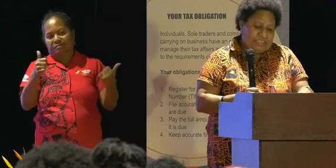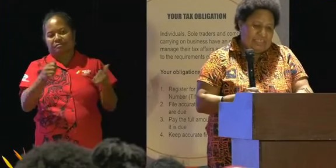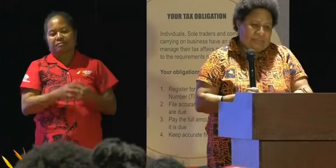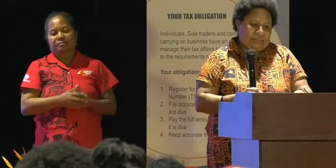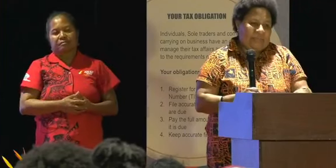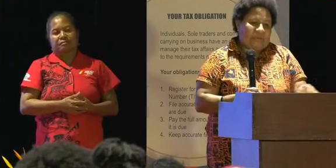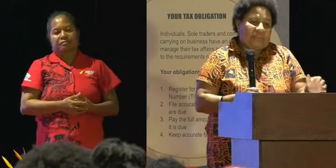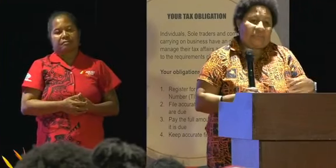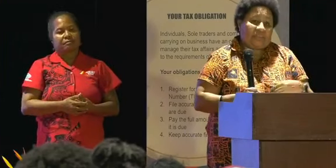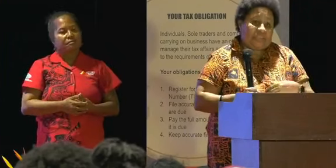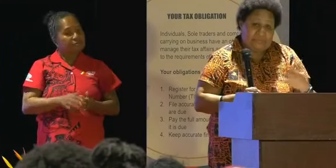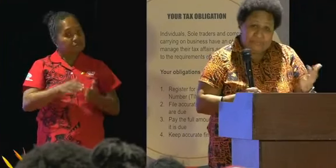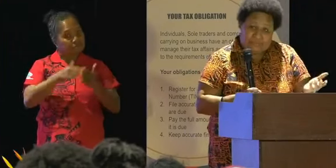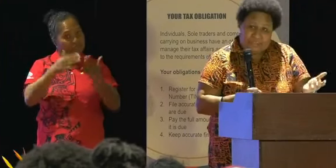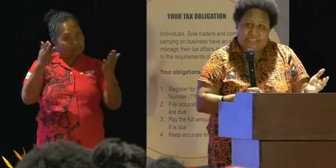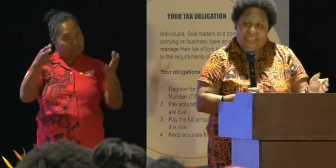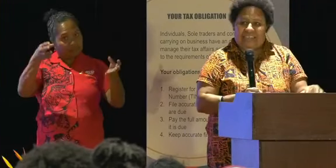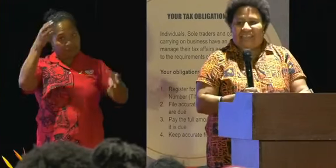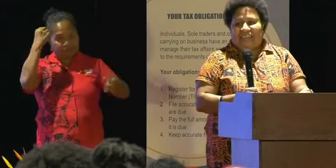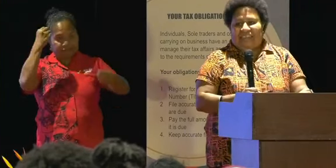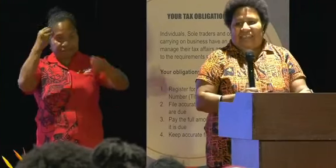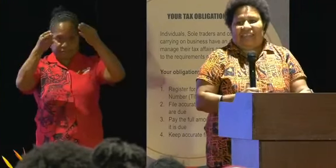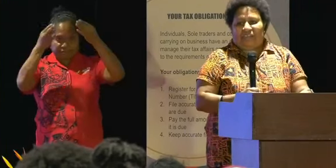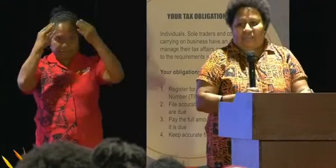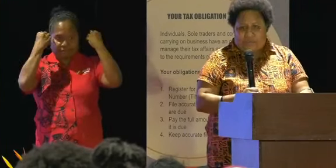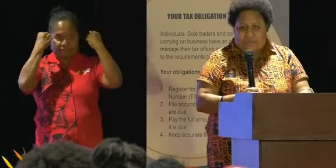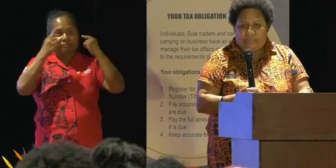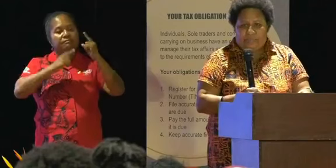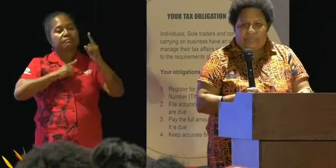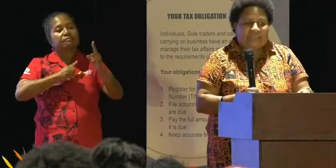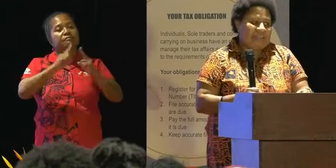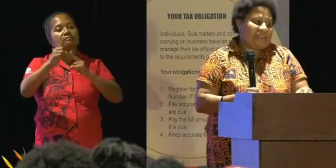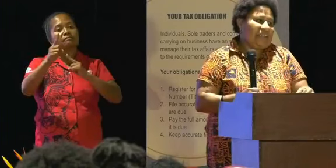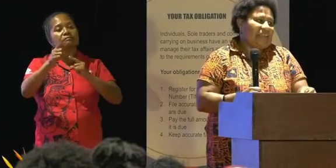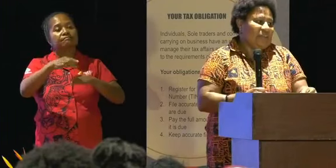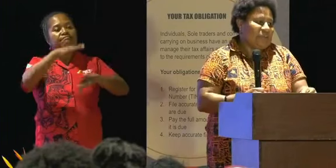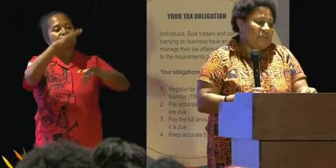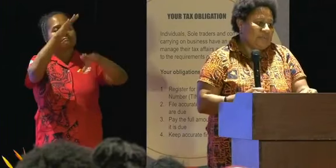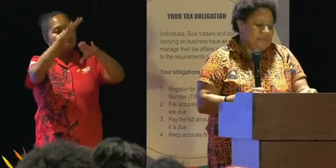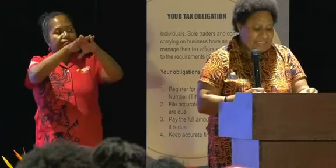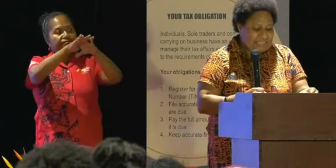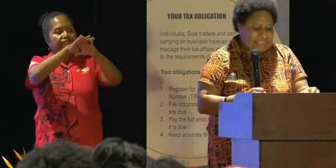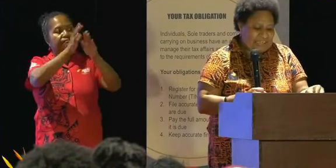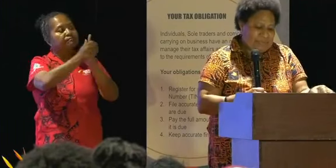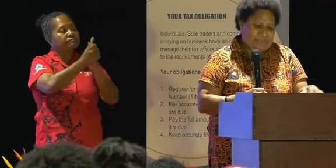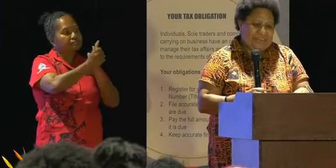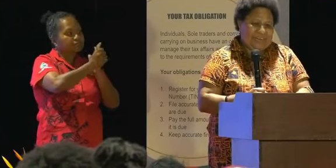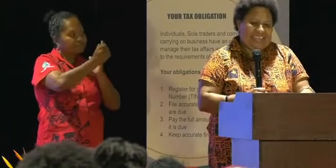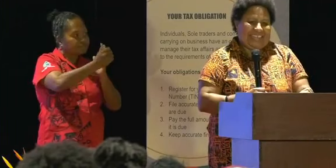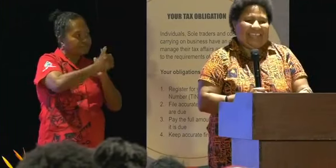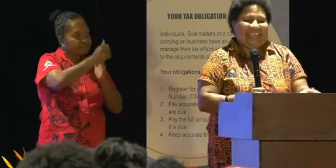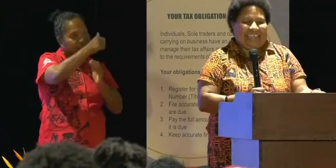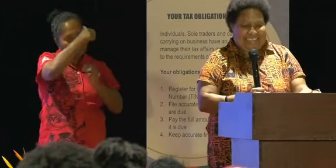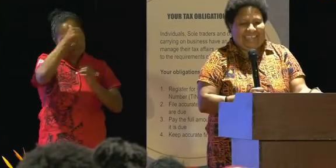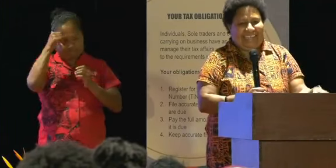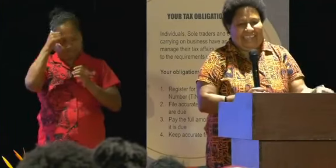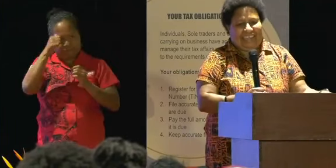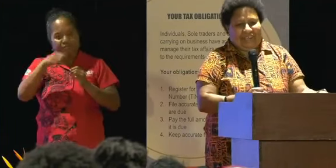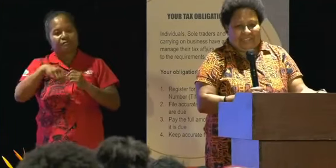So lesson and now you can get the information. You're equipped. So you please come and do the right